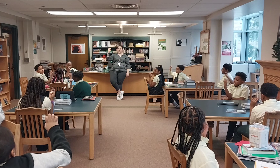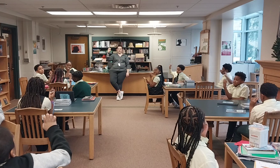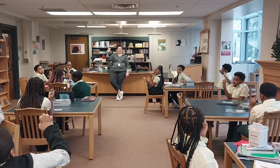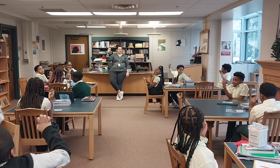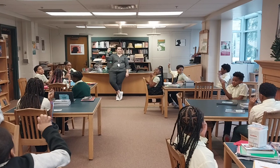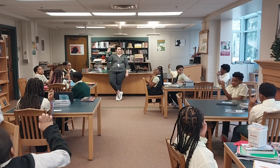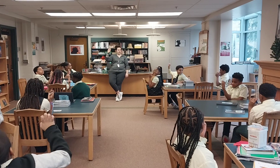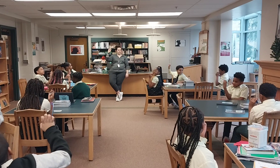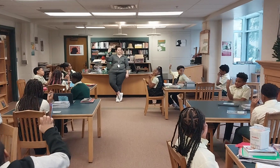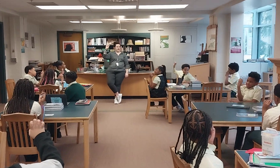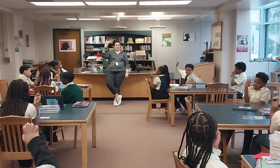set them on top of your thumb. That's E.